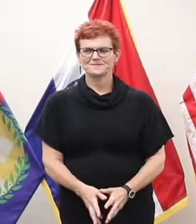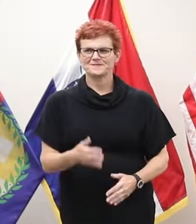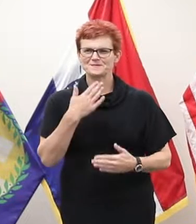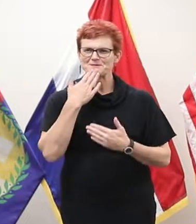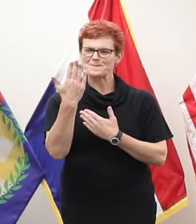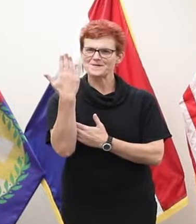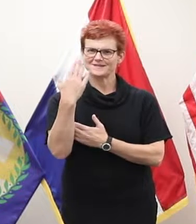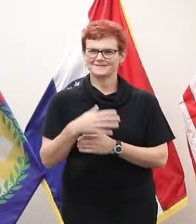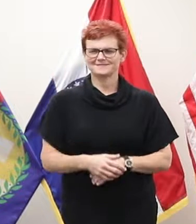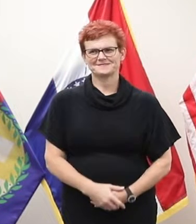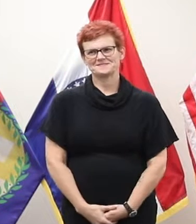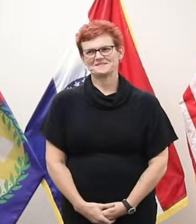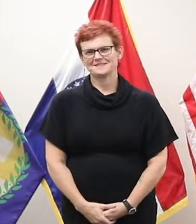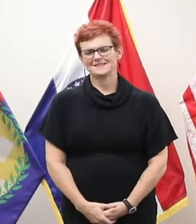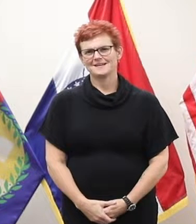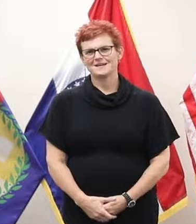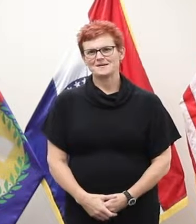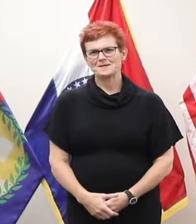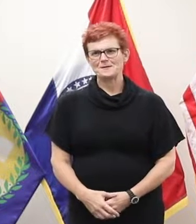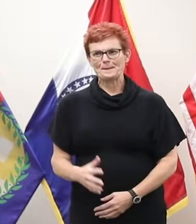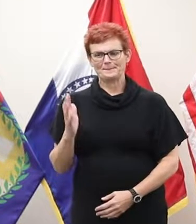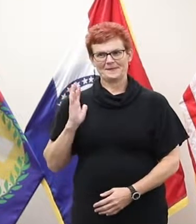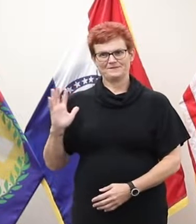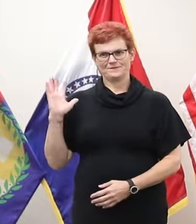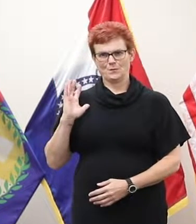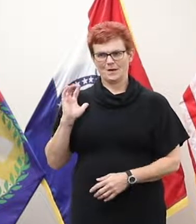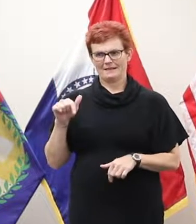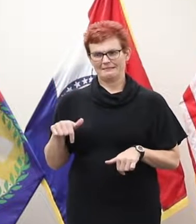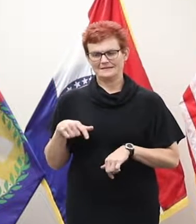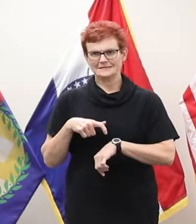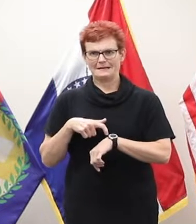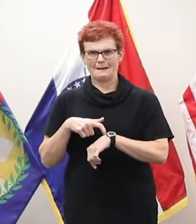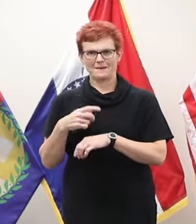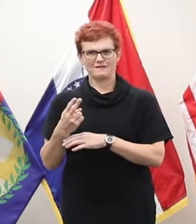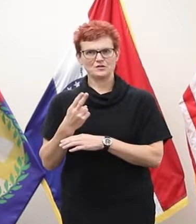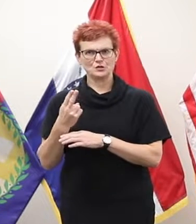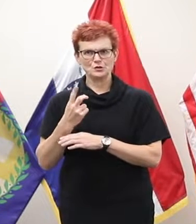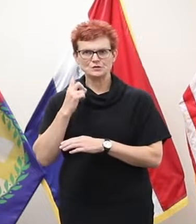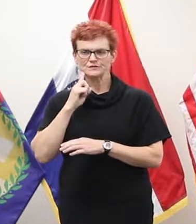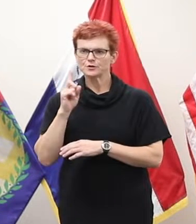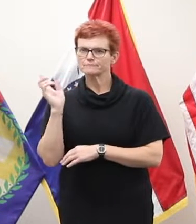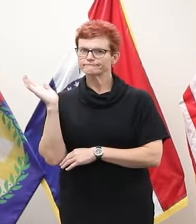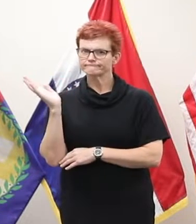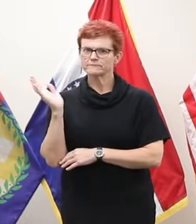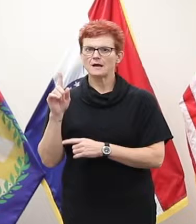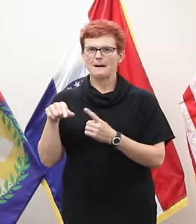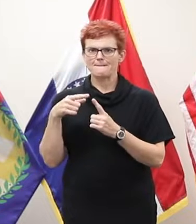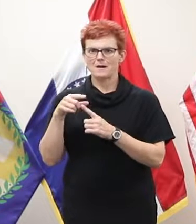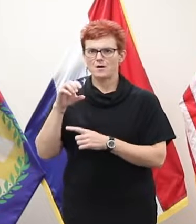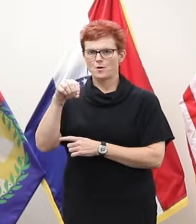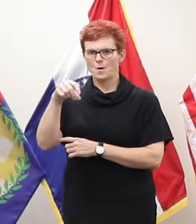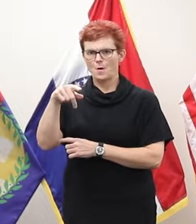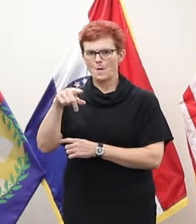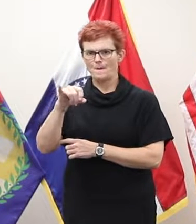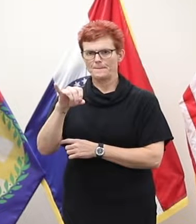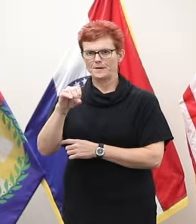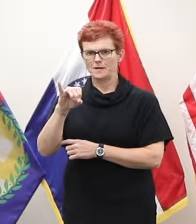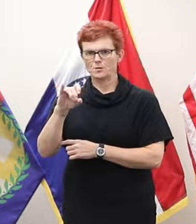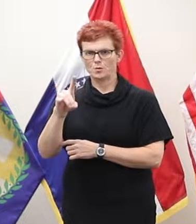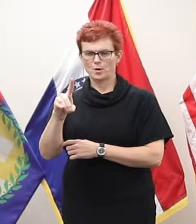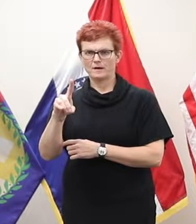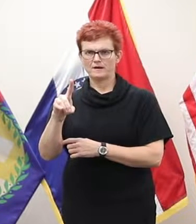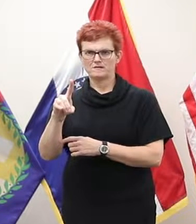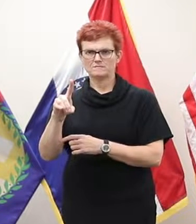Good morning. I've used this time before to talk about the opioid crisis that is ripping apart families here